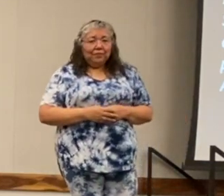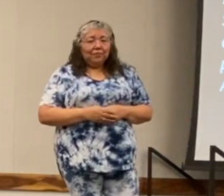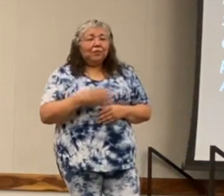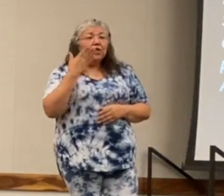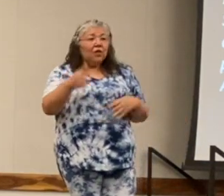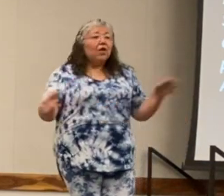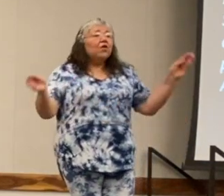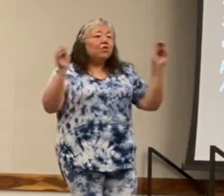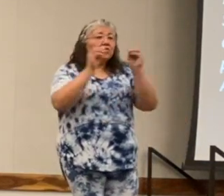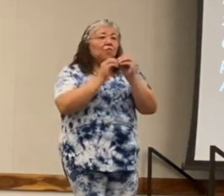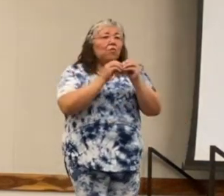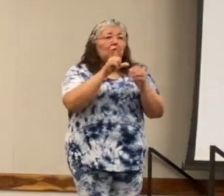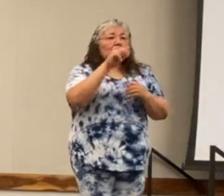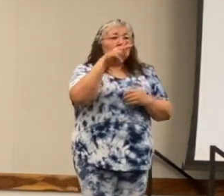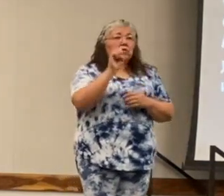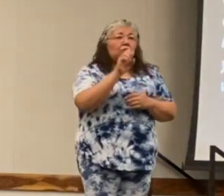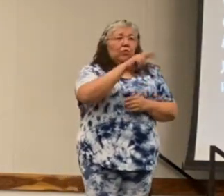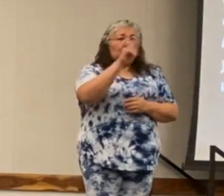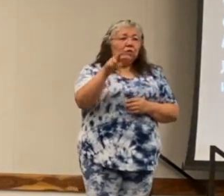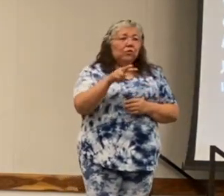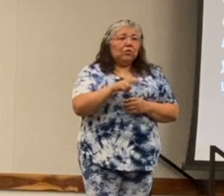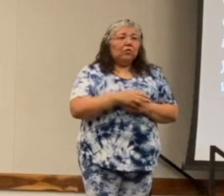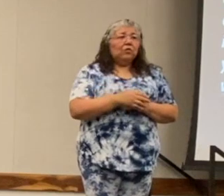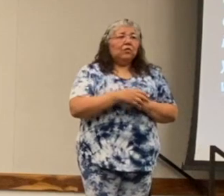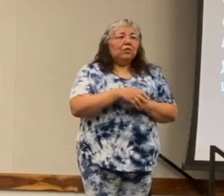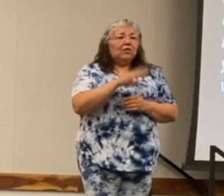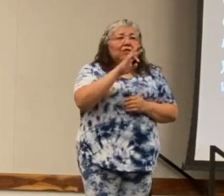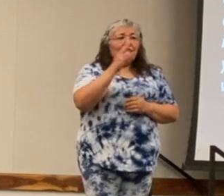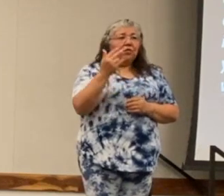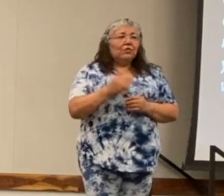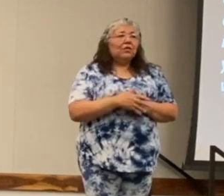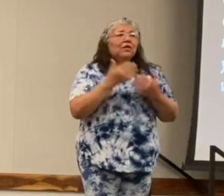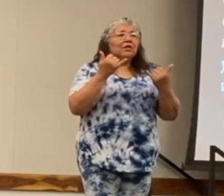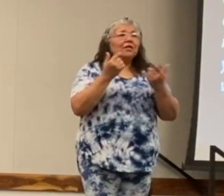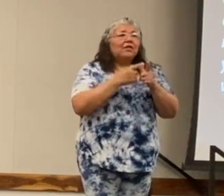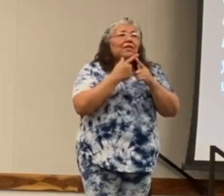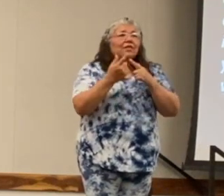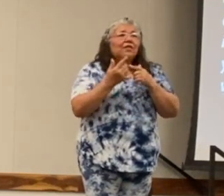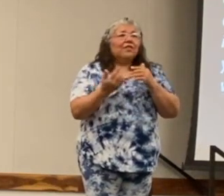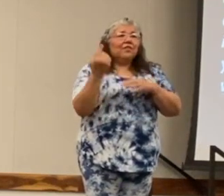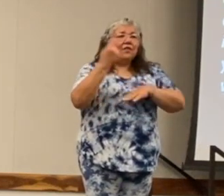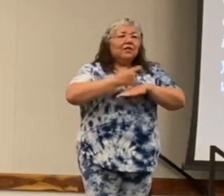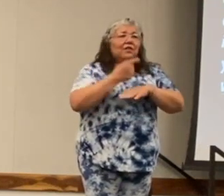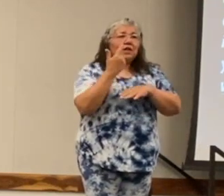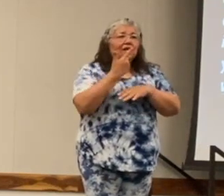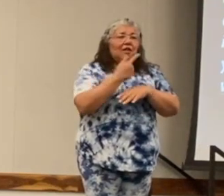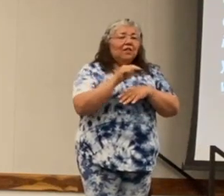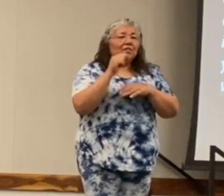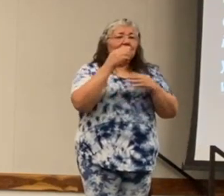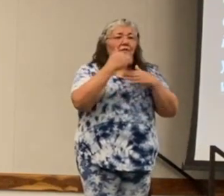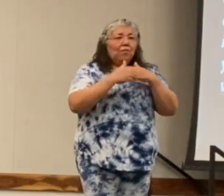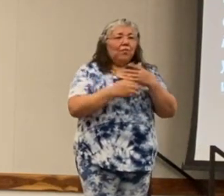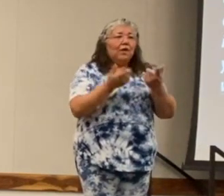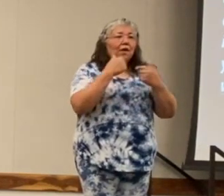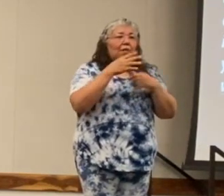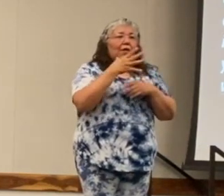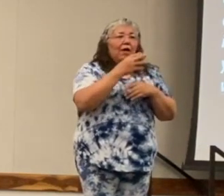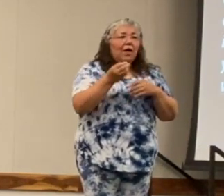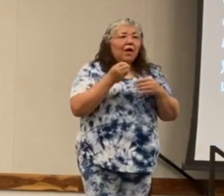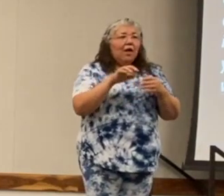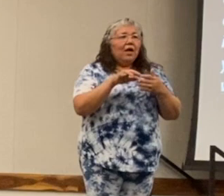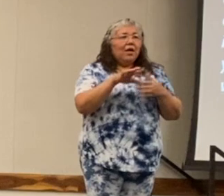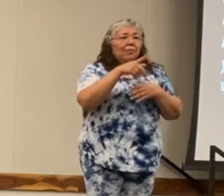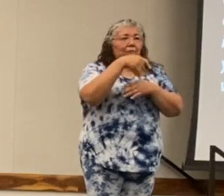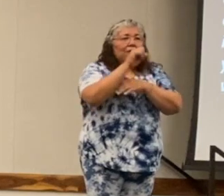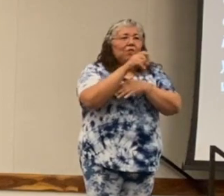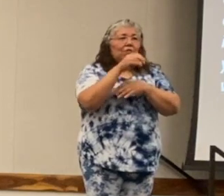There's more. Luke 22, verses 7 through 13. Then the day of the unleavened bread came, when the Passover lamb had to be sacrificed,